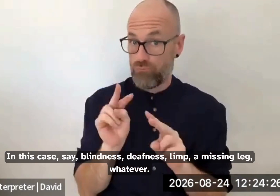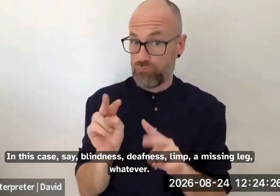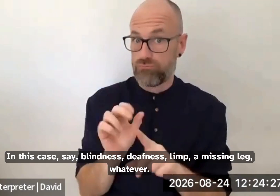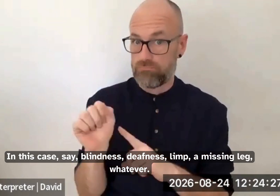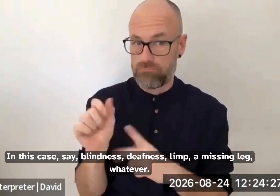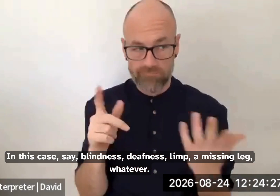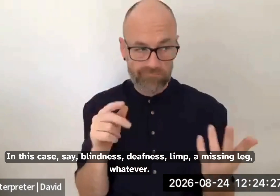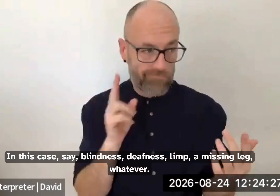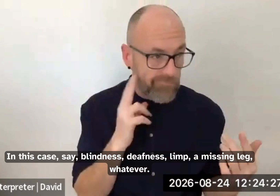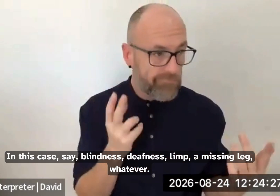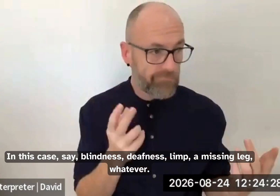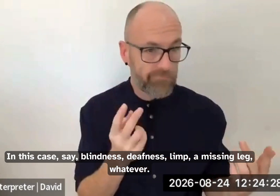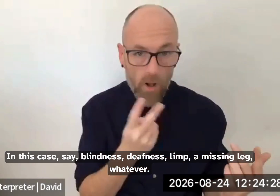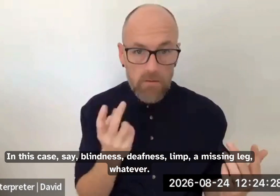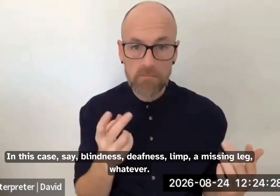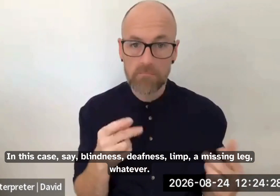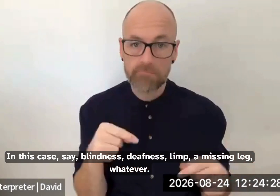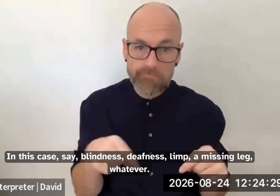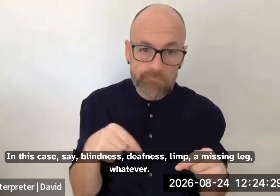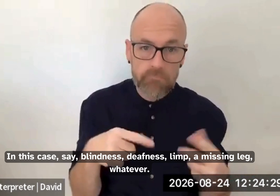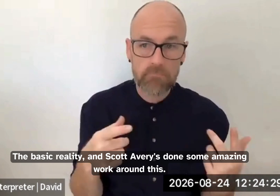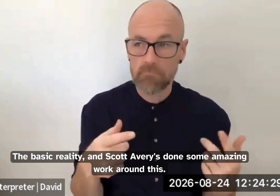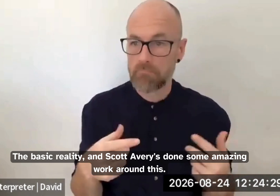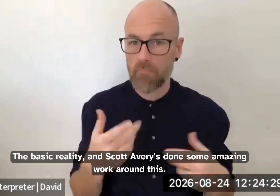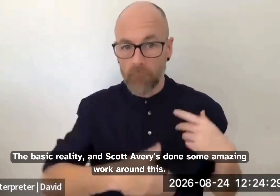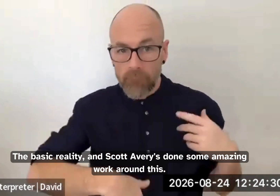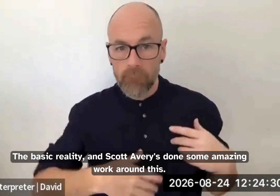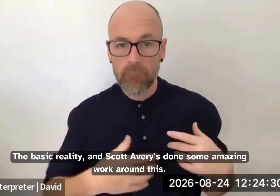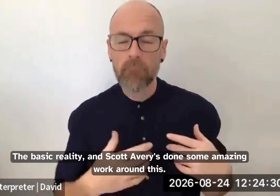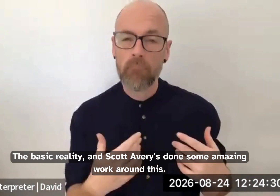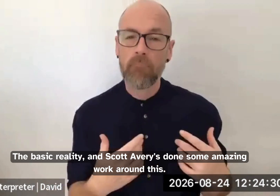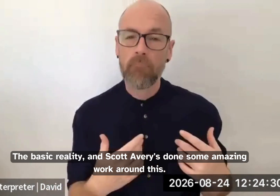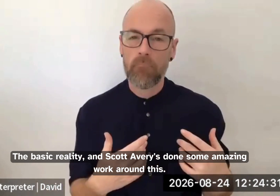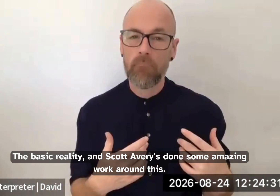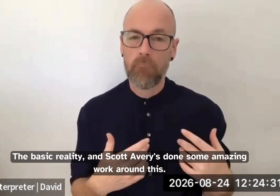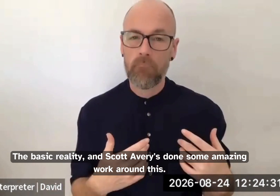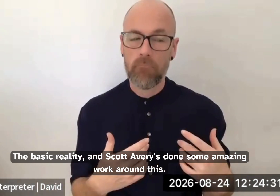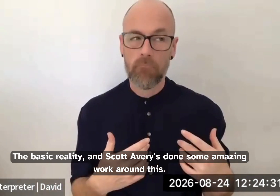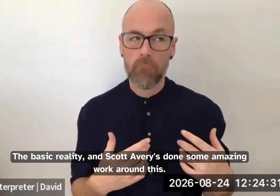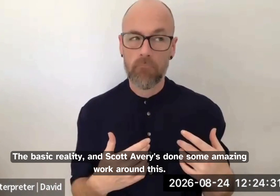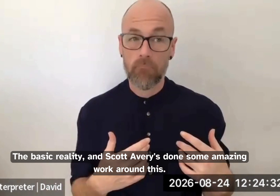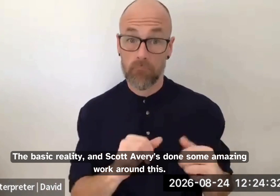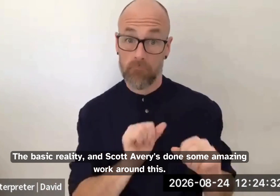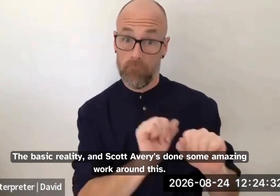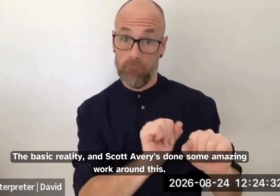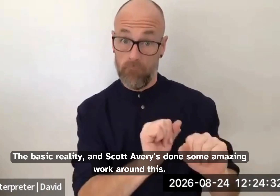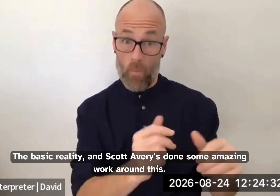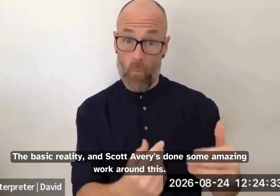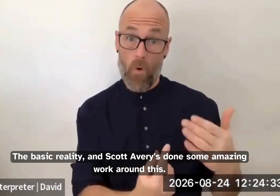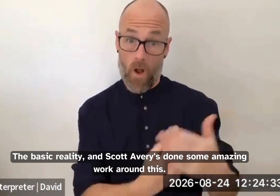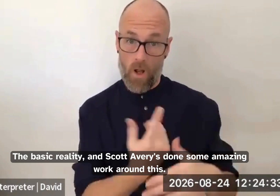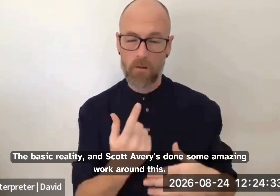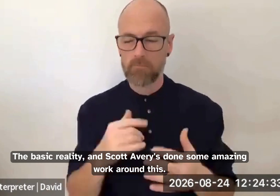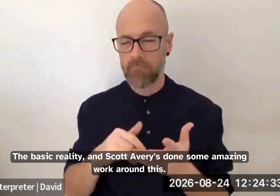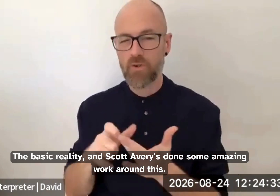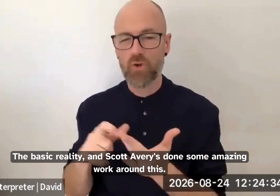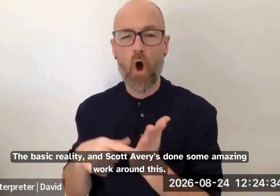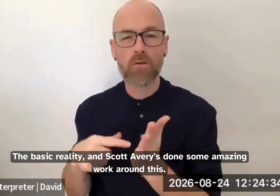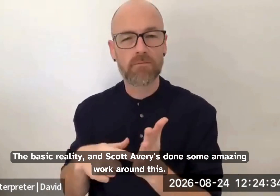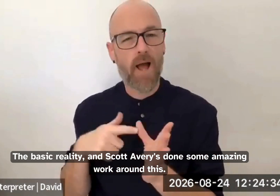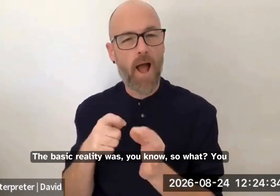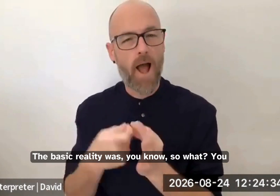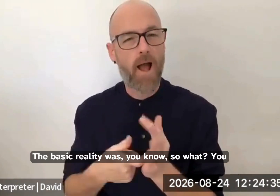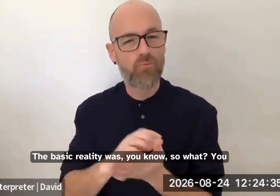blindness, deafness, limp, a missing leg, whatever, the basic reality, and Scott Avery's done some amazing work around